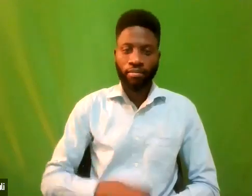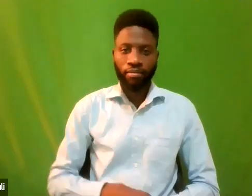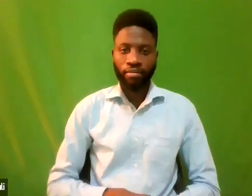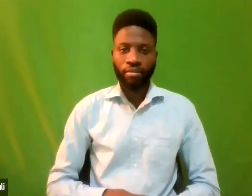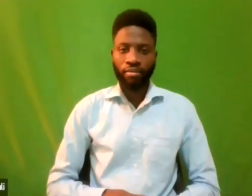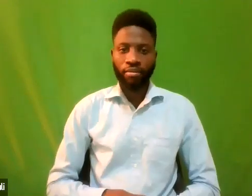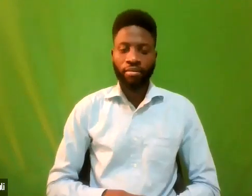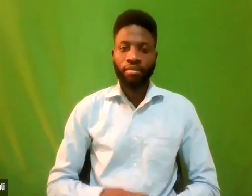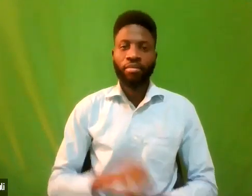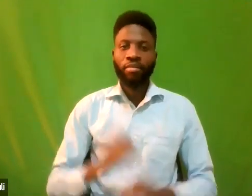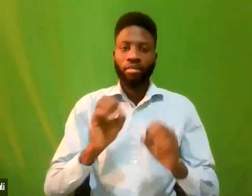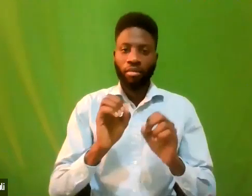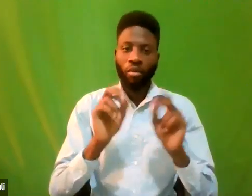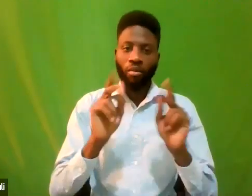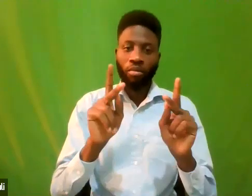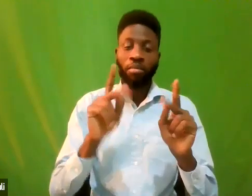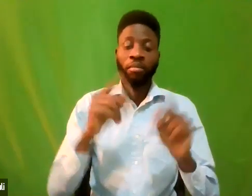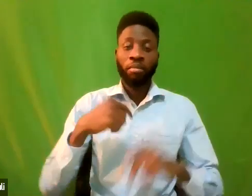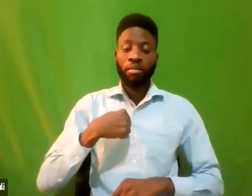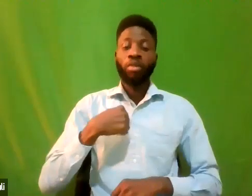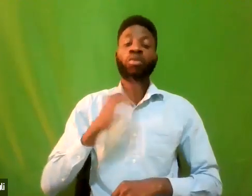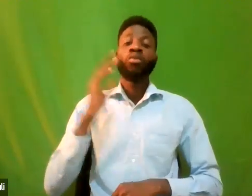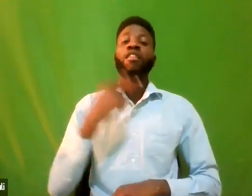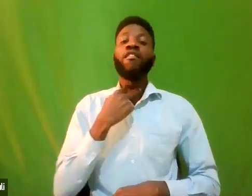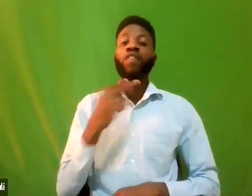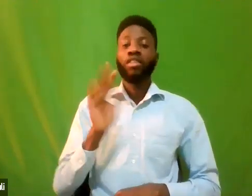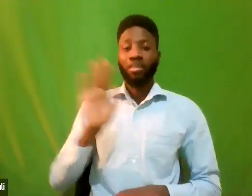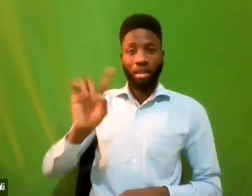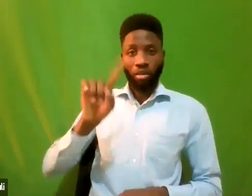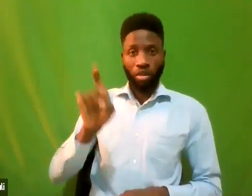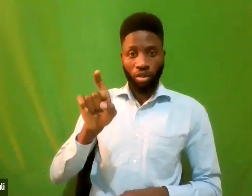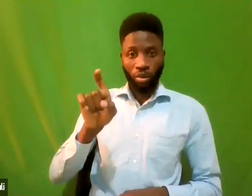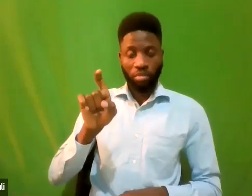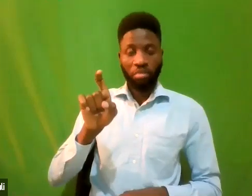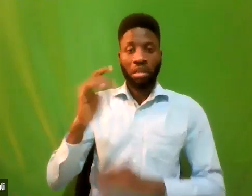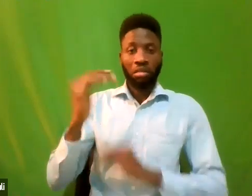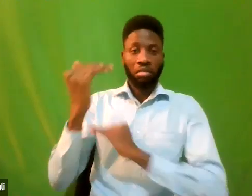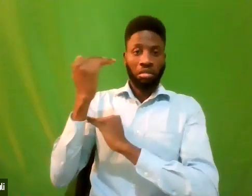Okay, I will voice it for her as per her request.